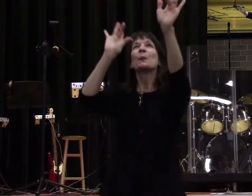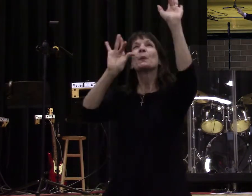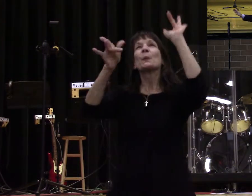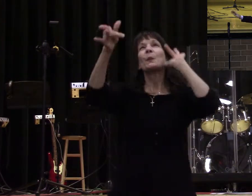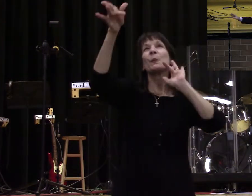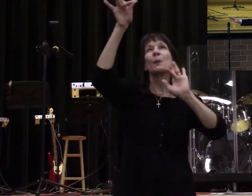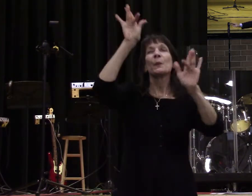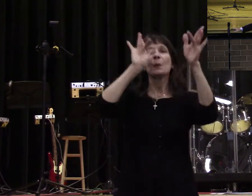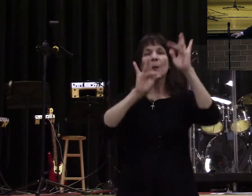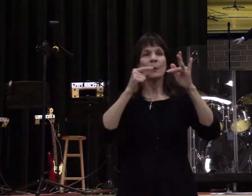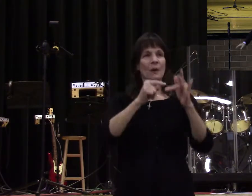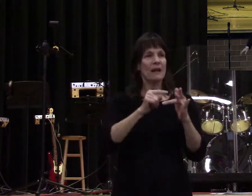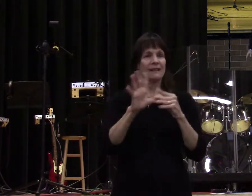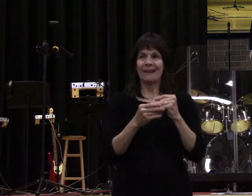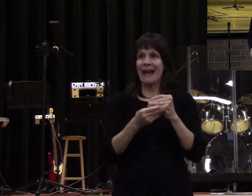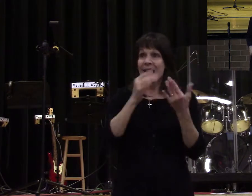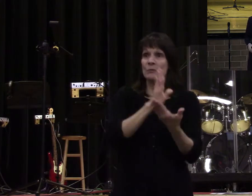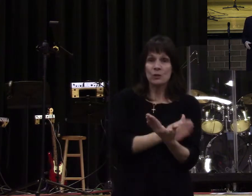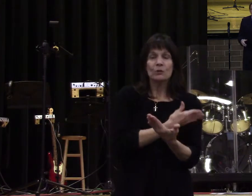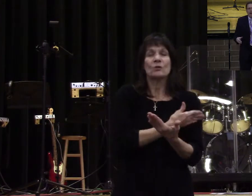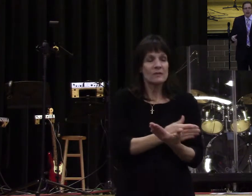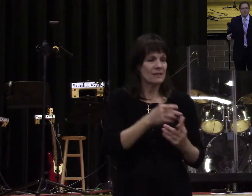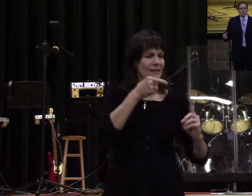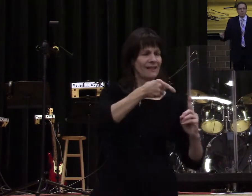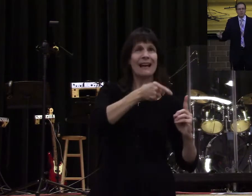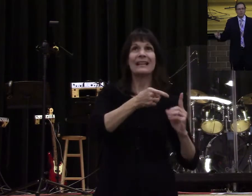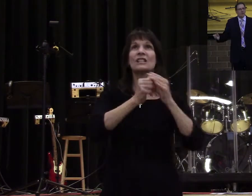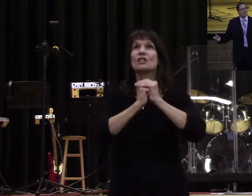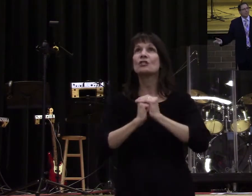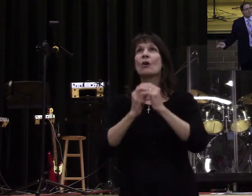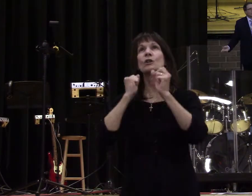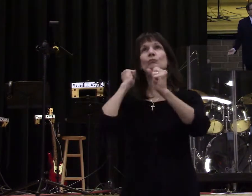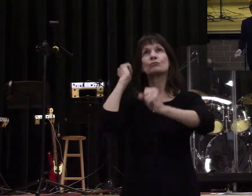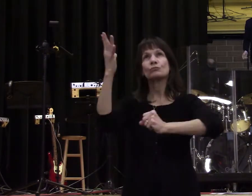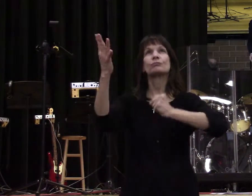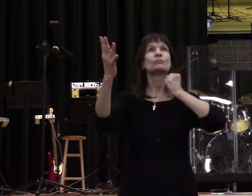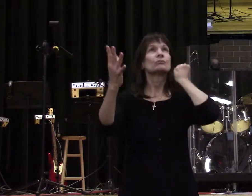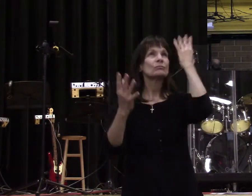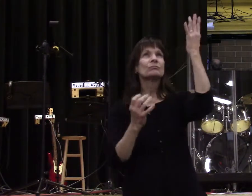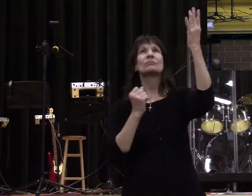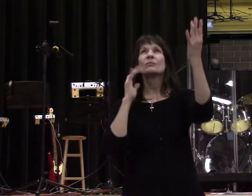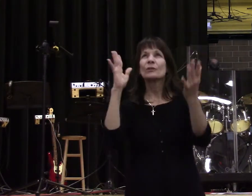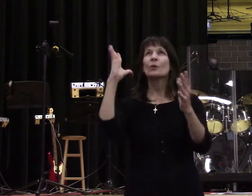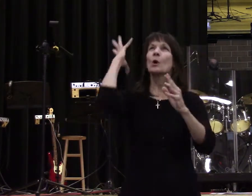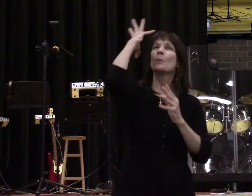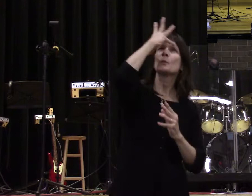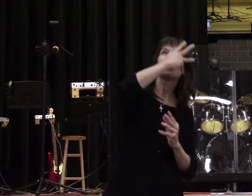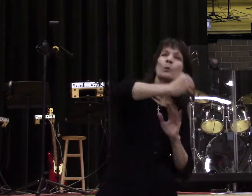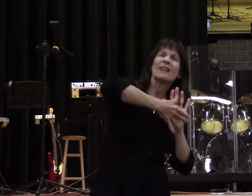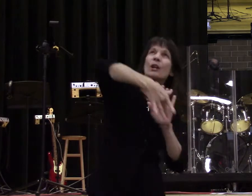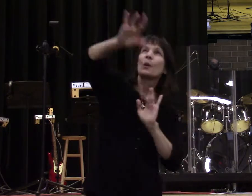a beautiful melody to that, and he started worshiping for the beauty, God, the beauty of splendorness and the glory. Hallelujah.